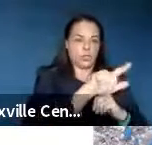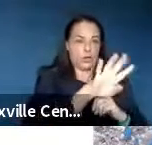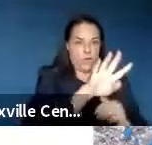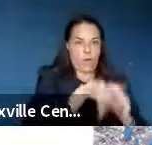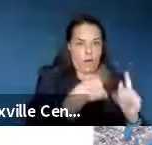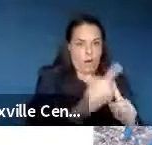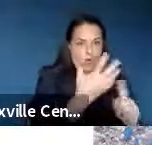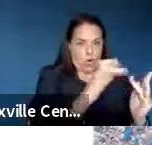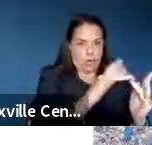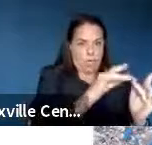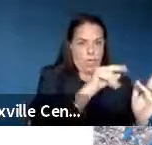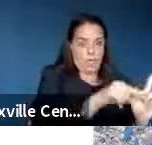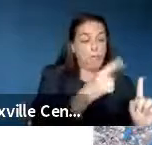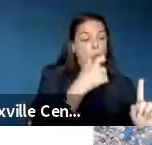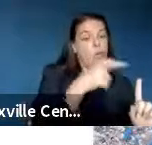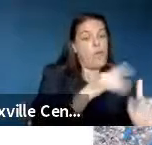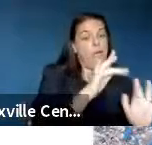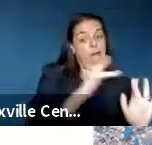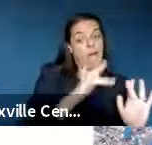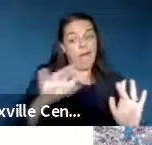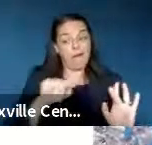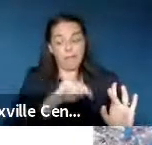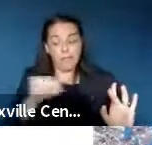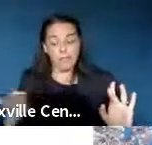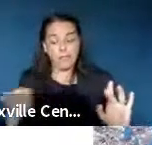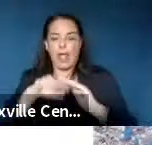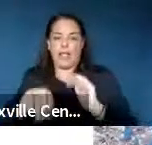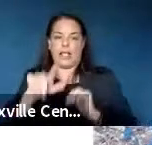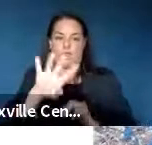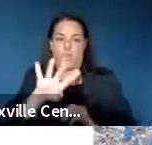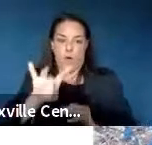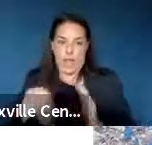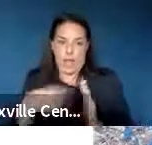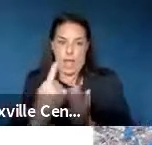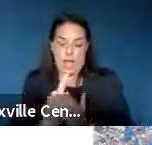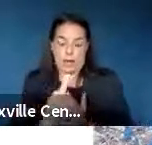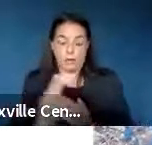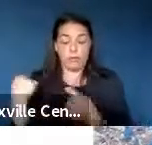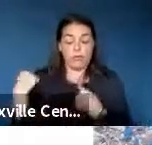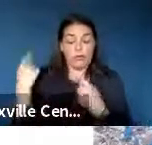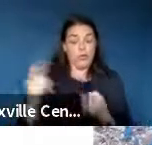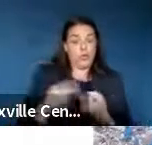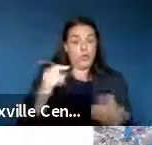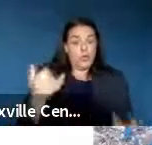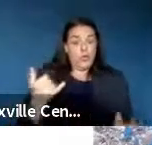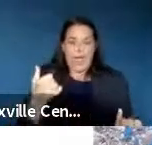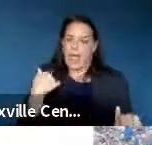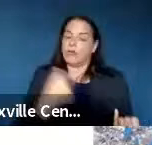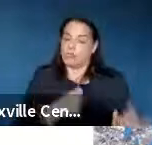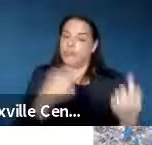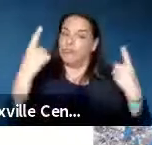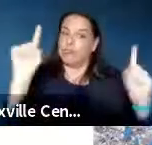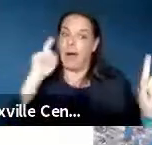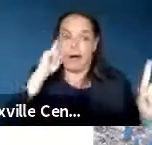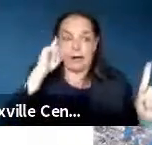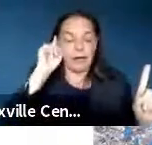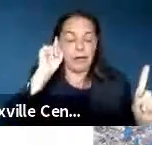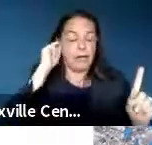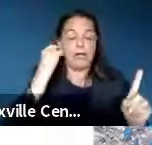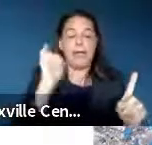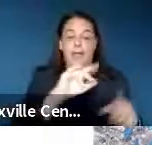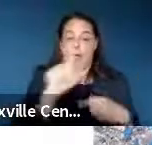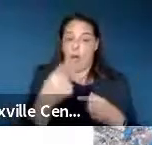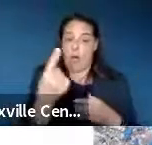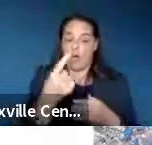hours. To date, throughout this pandemic, we have accomplished that for all of our cases and contacts. Because of that, this benchmark continues to